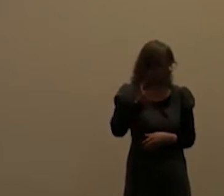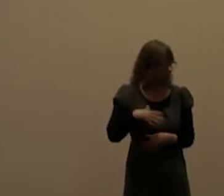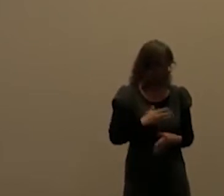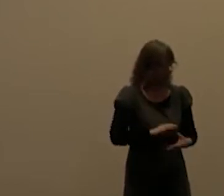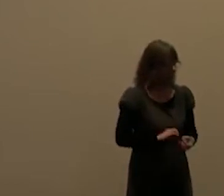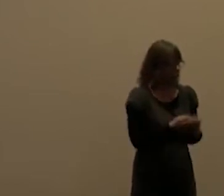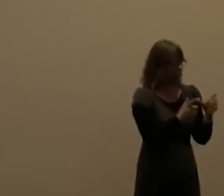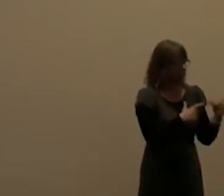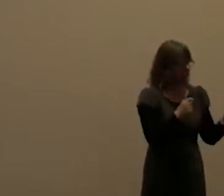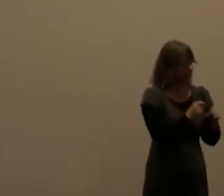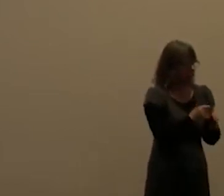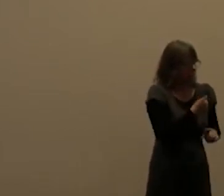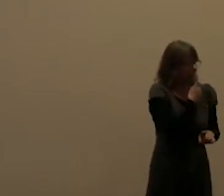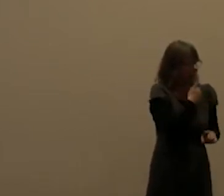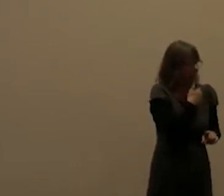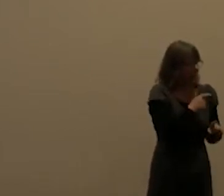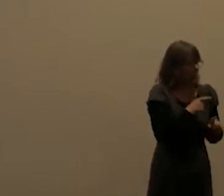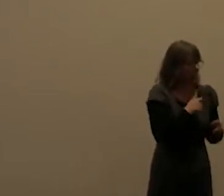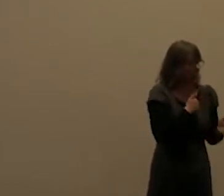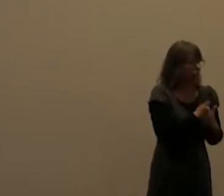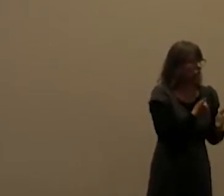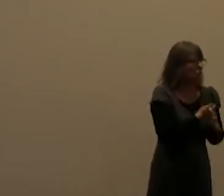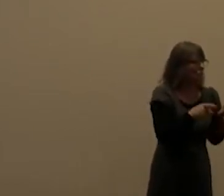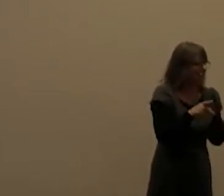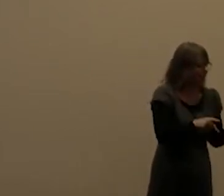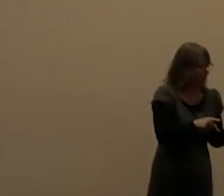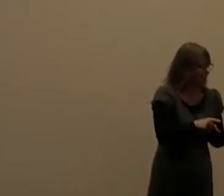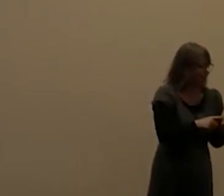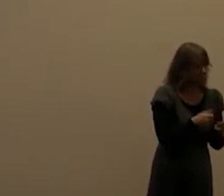using the Yeah. normal way of doing it.